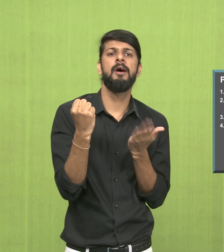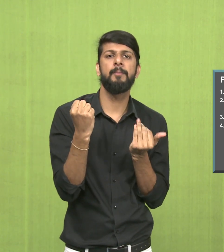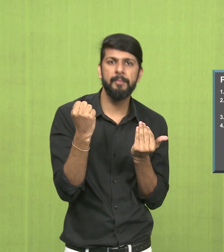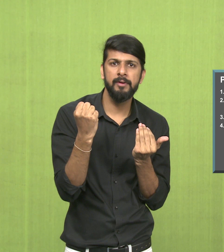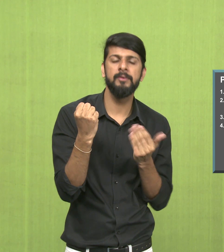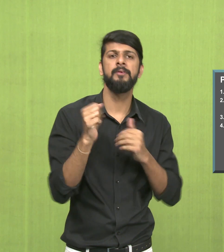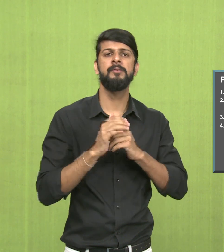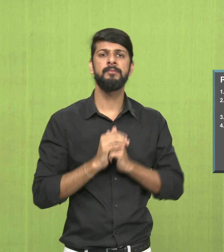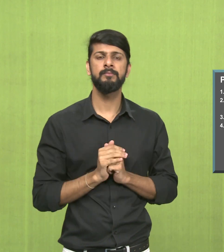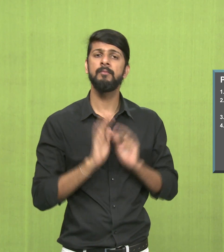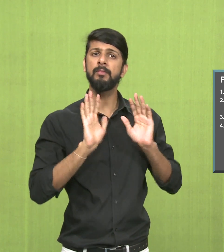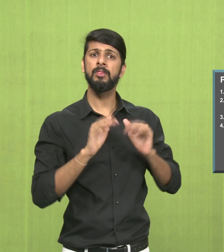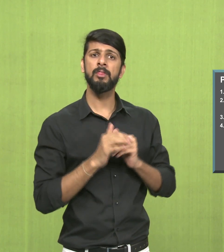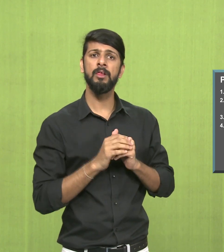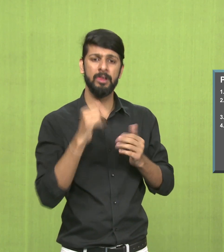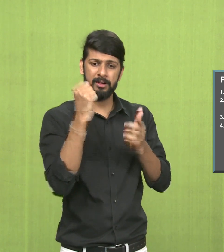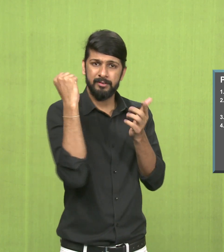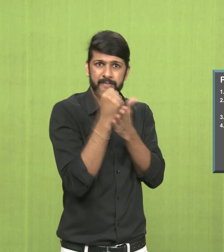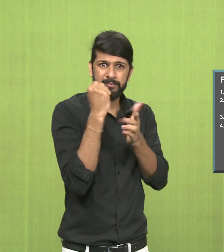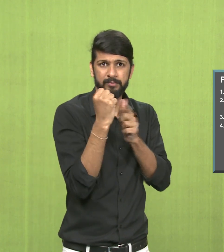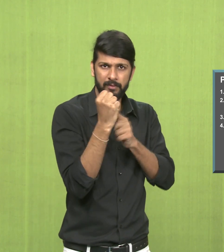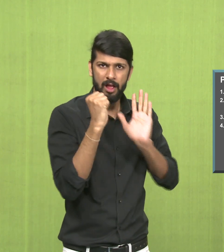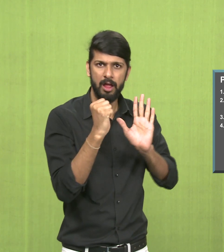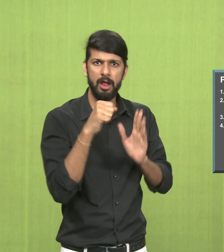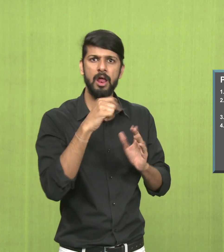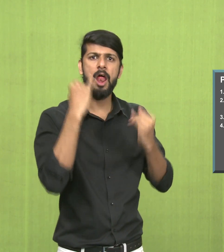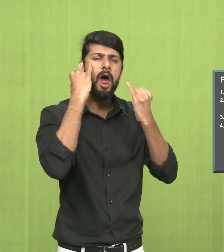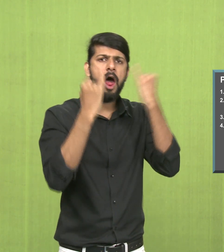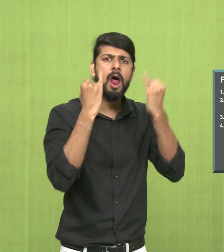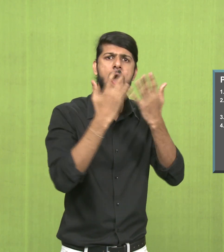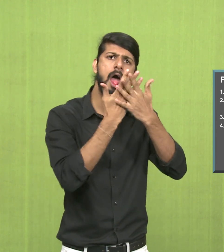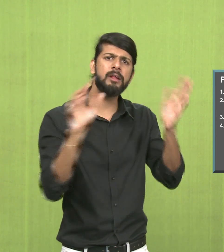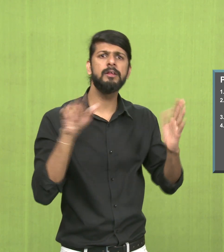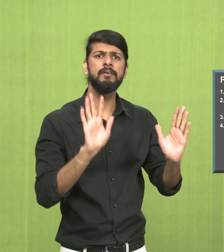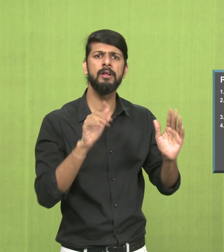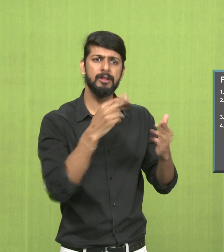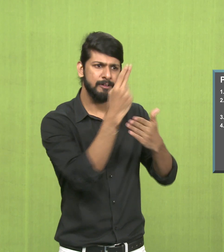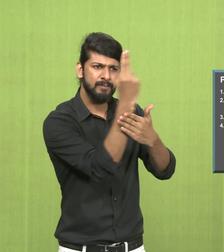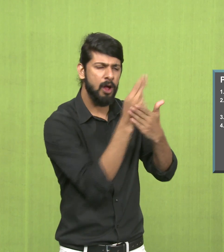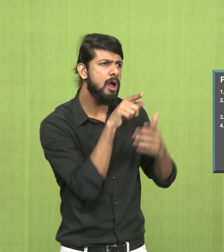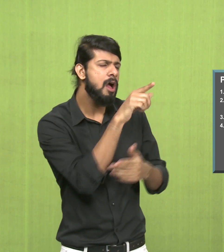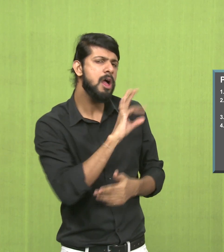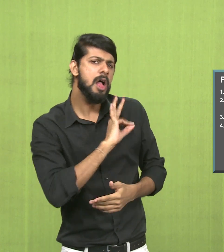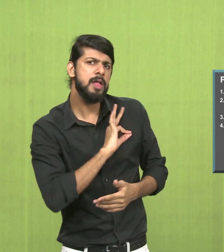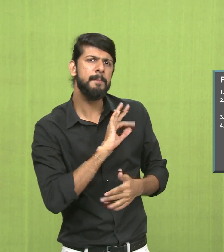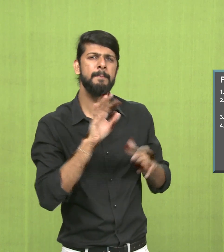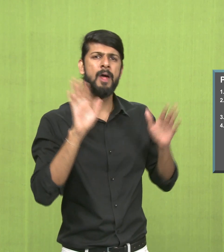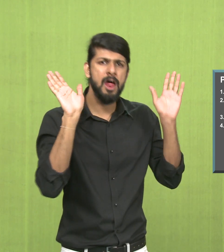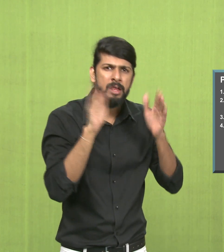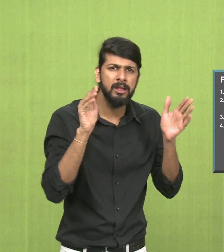and all these items can be used the desired figure